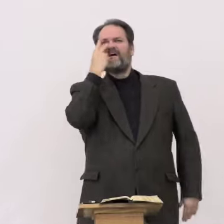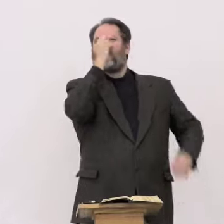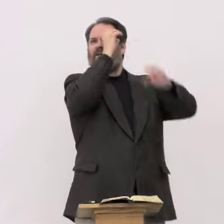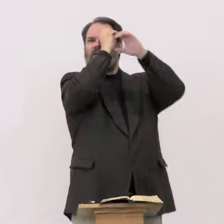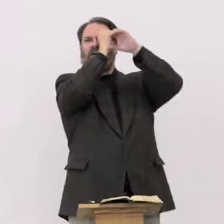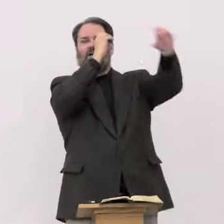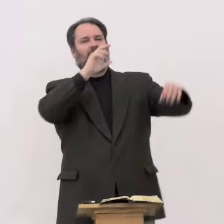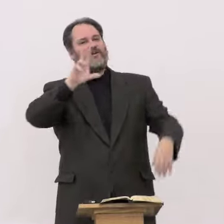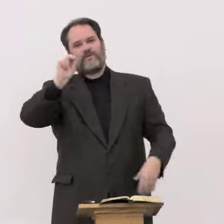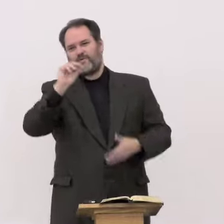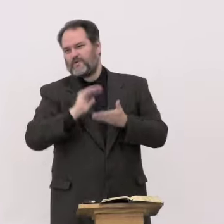watch your heart.